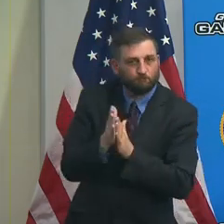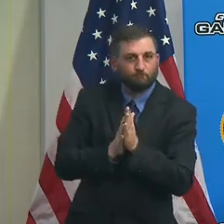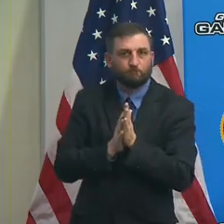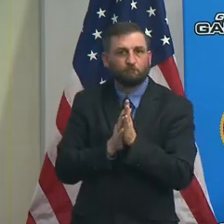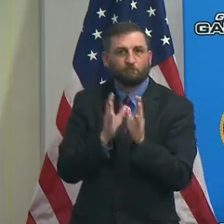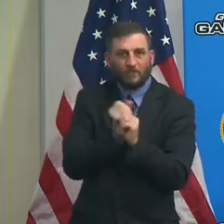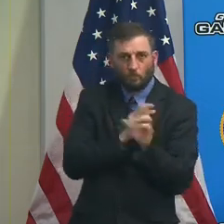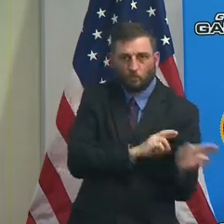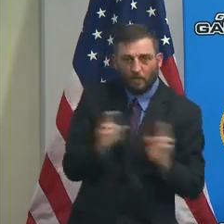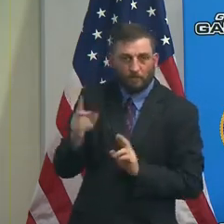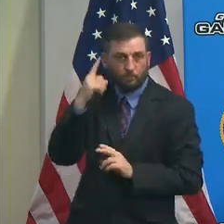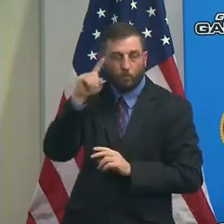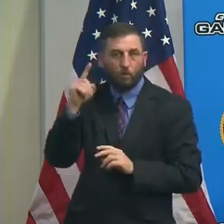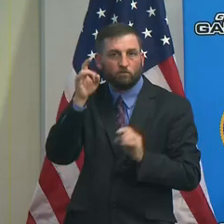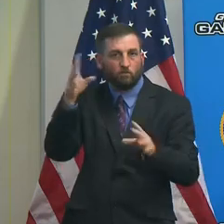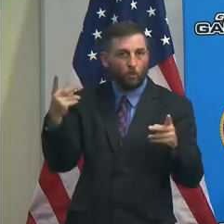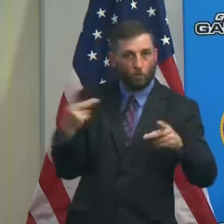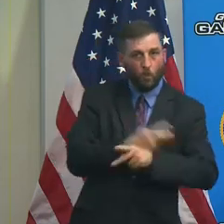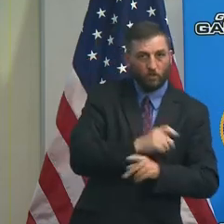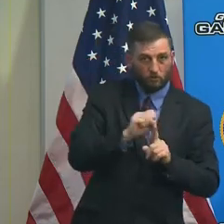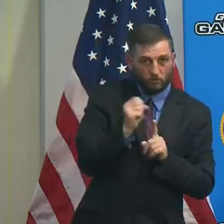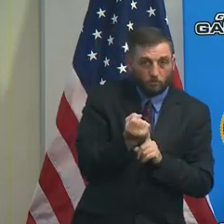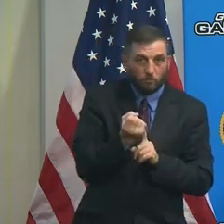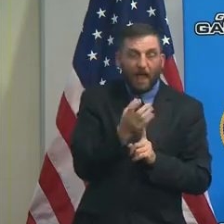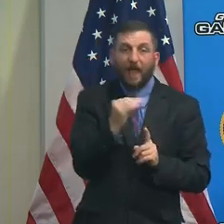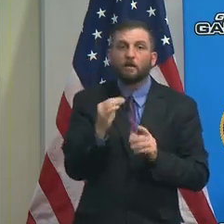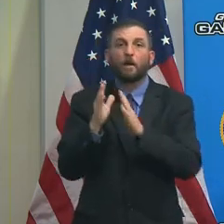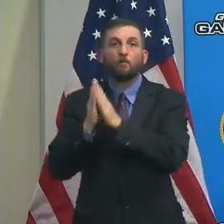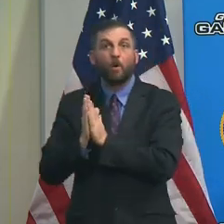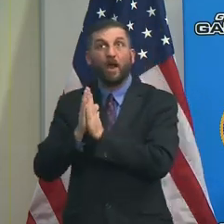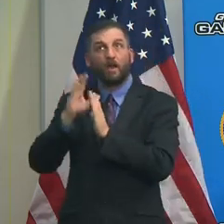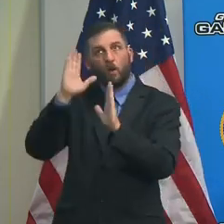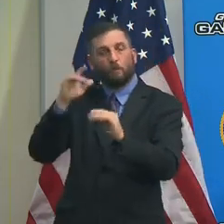for the worst, and certainly pray for